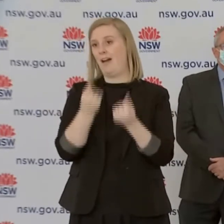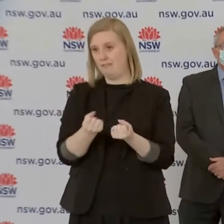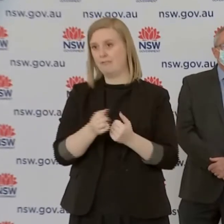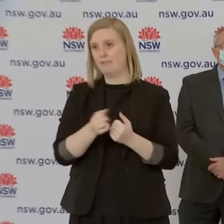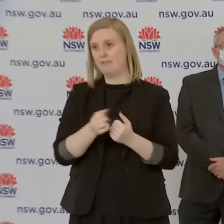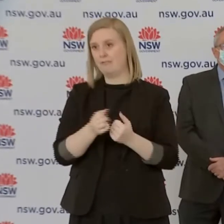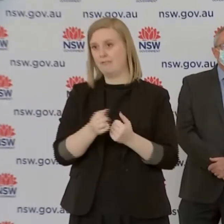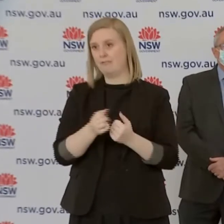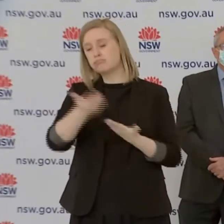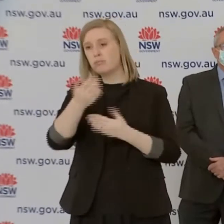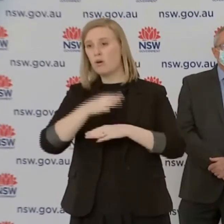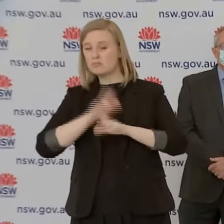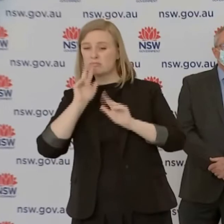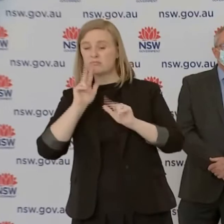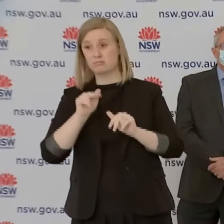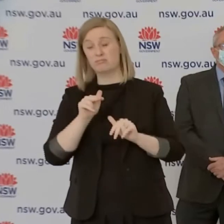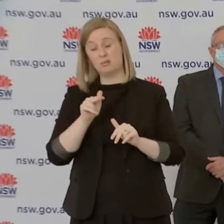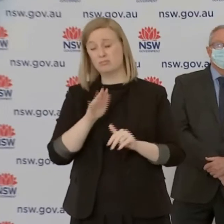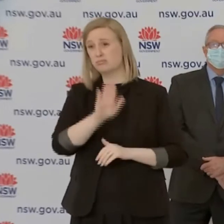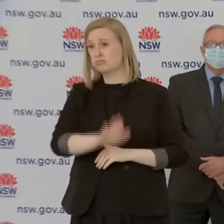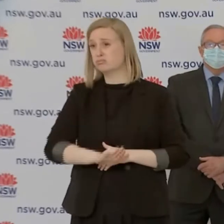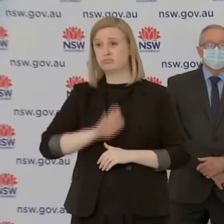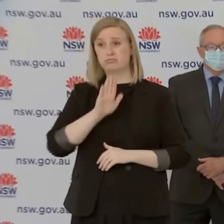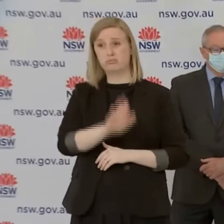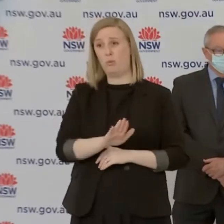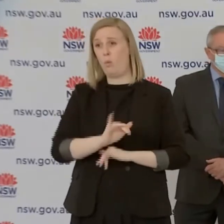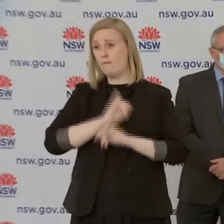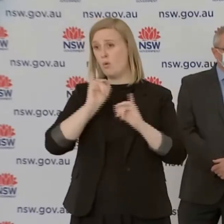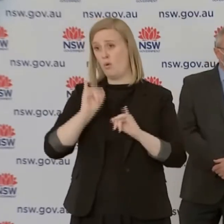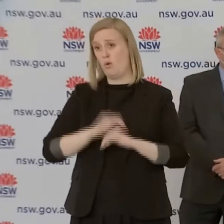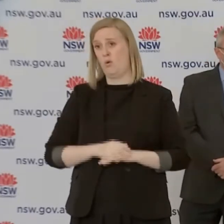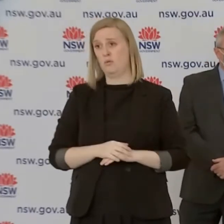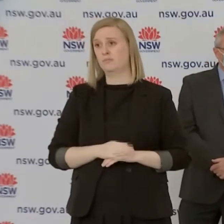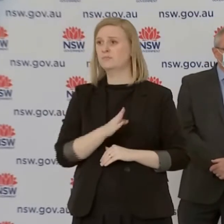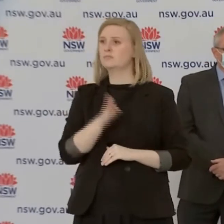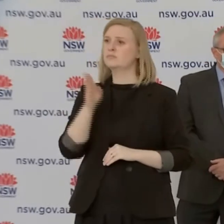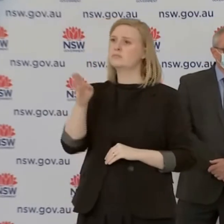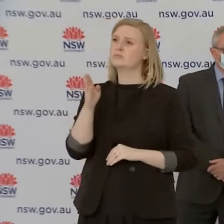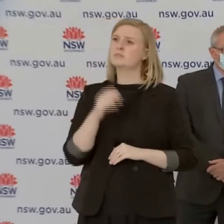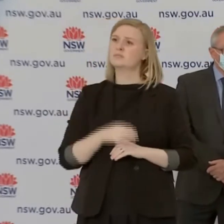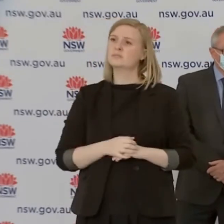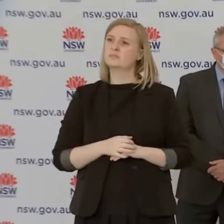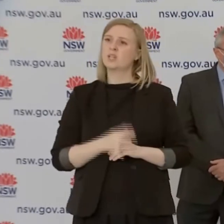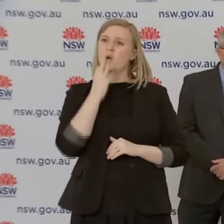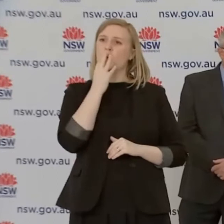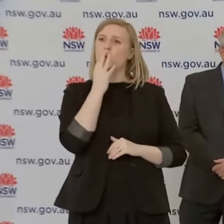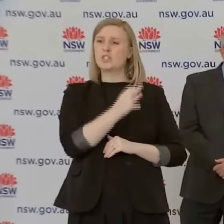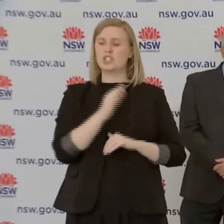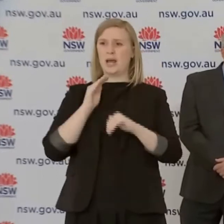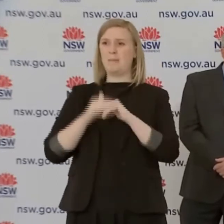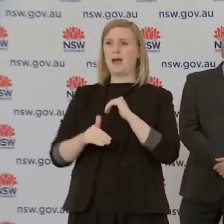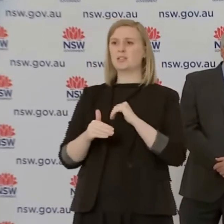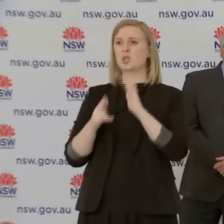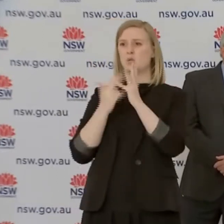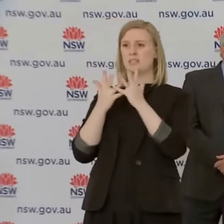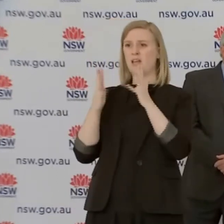imagine how traumatic such an event was. Premier, there's a long list of exposure sites that New South Wales Health have released, and they